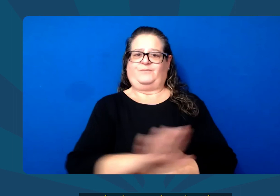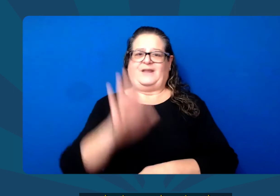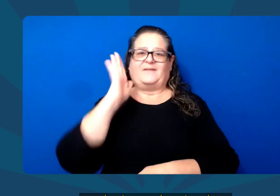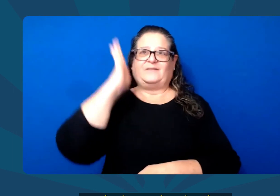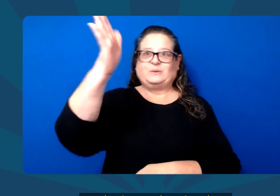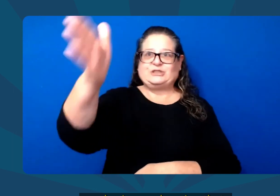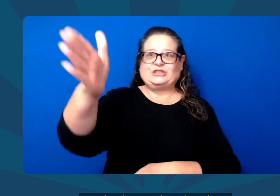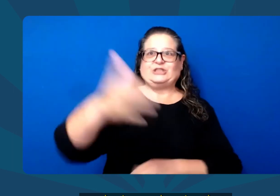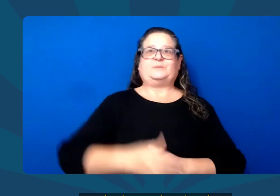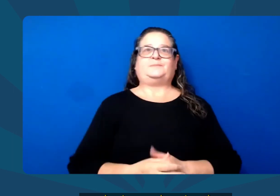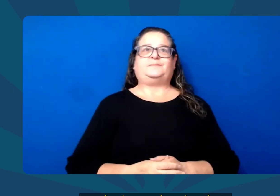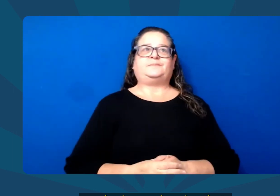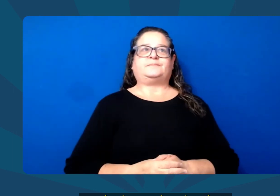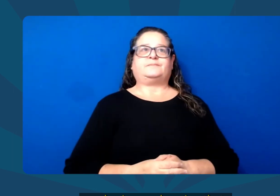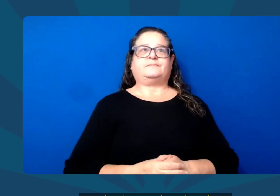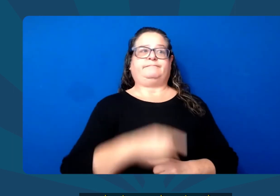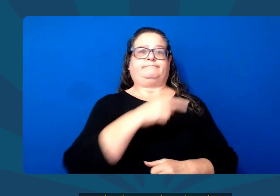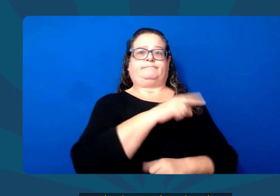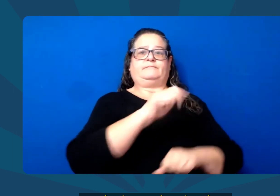that prepares them for the future.